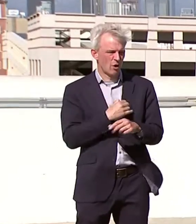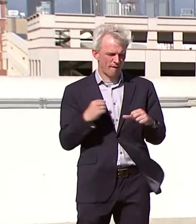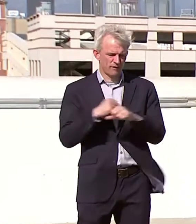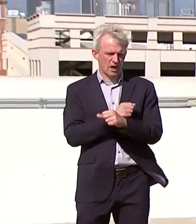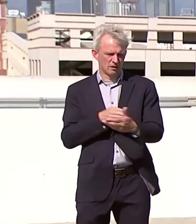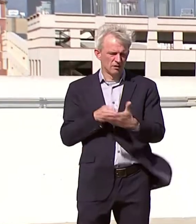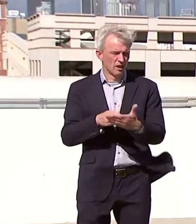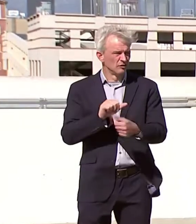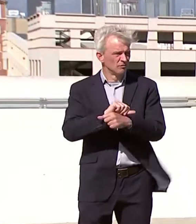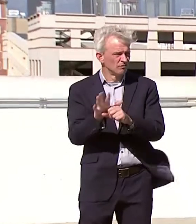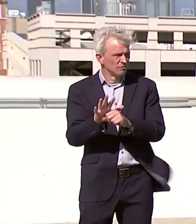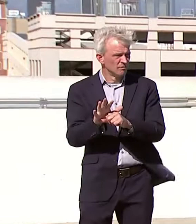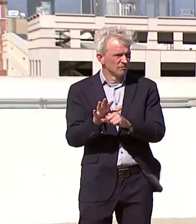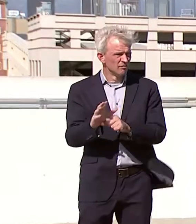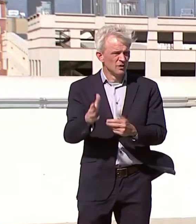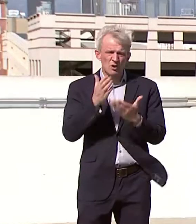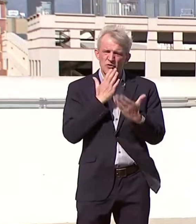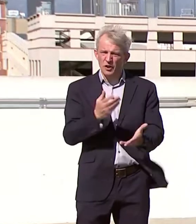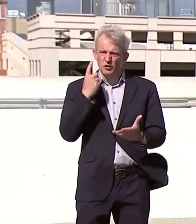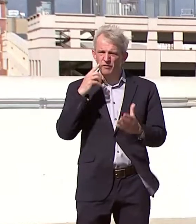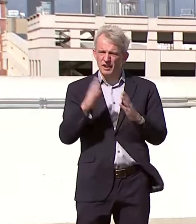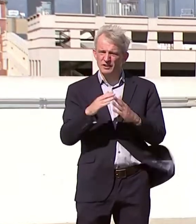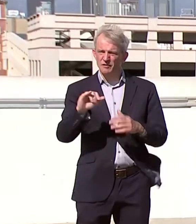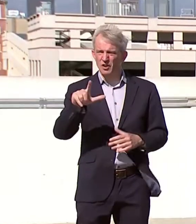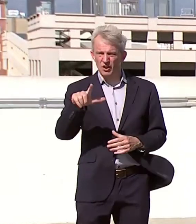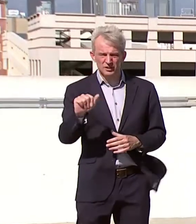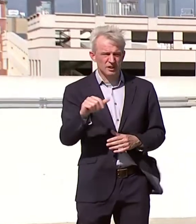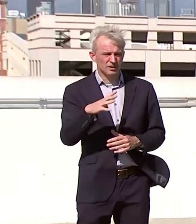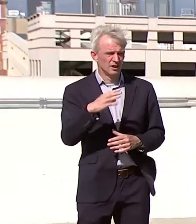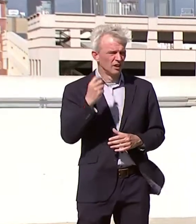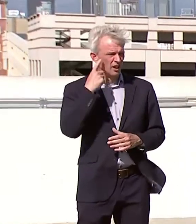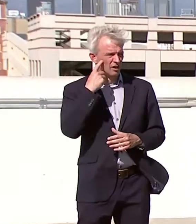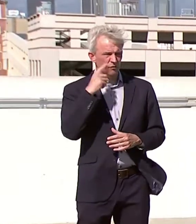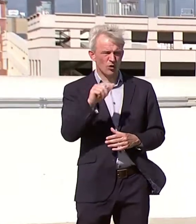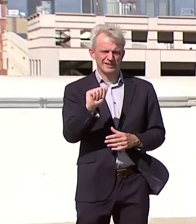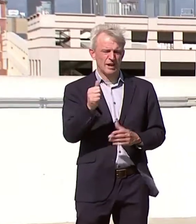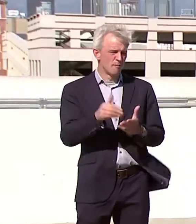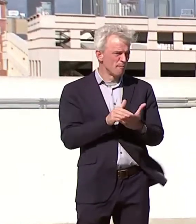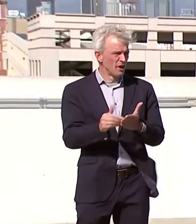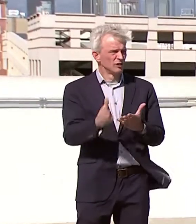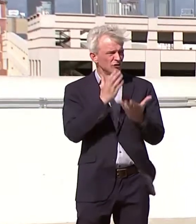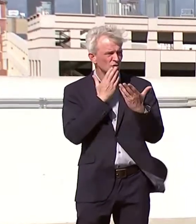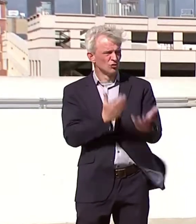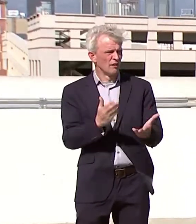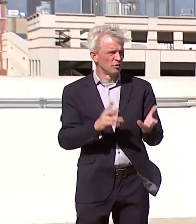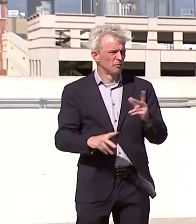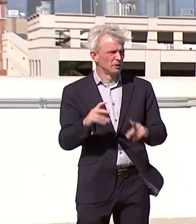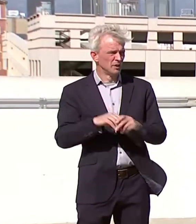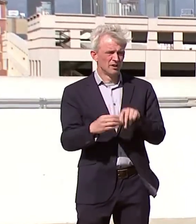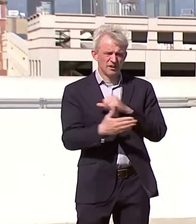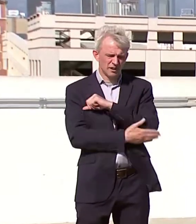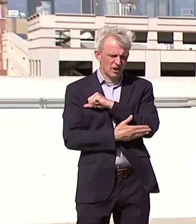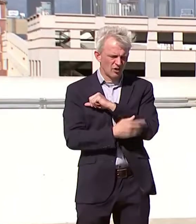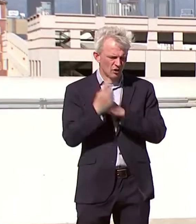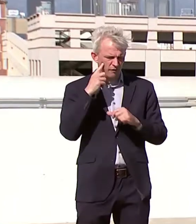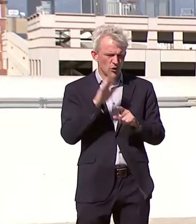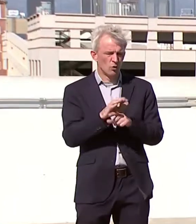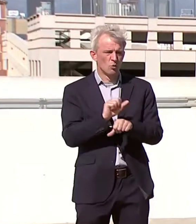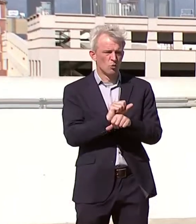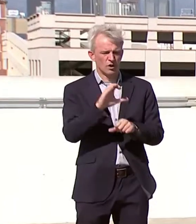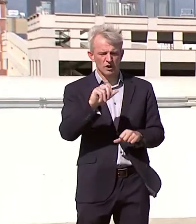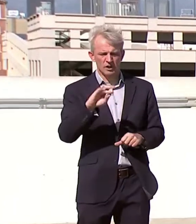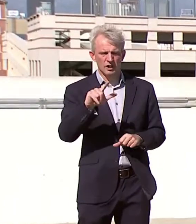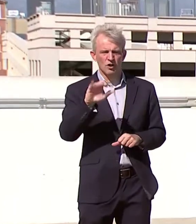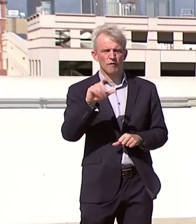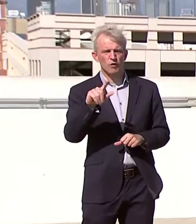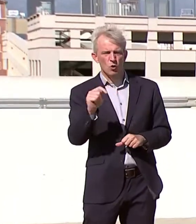you on behalf of the city of Los Angeles, and I'm sure 10 million grateful souls in the county for the work that you and your colleagues have done. Carol Folt, and thanks for